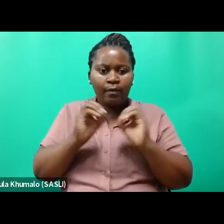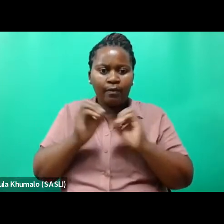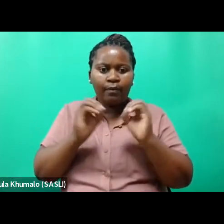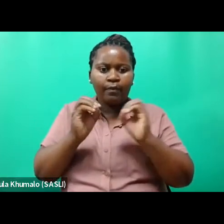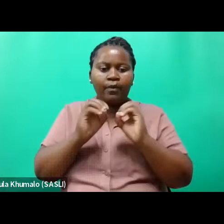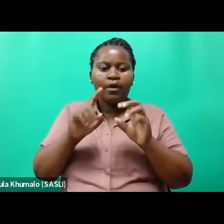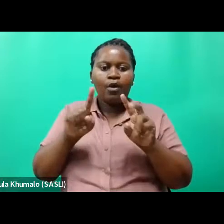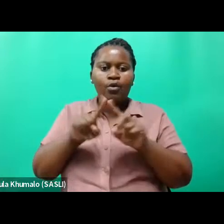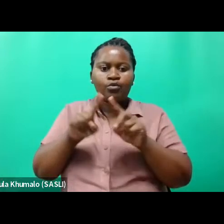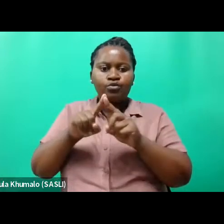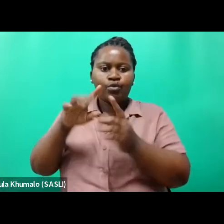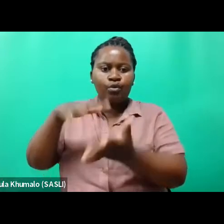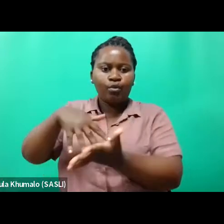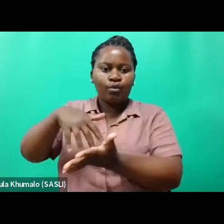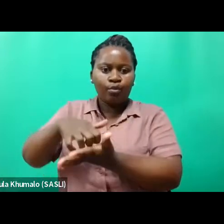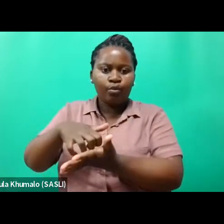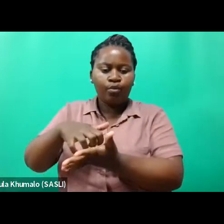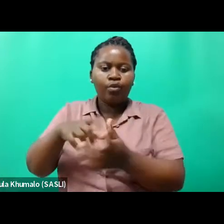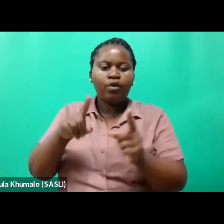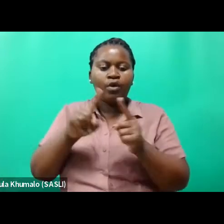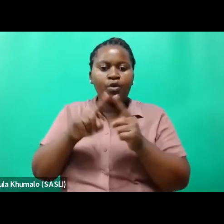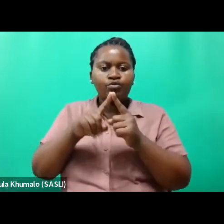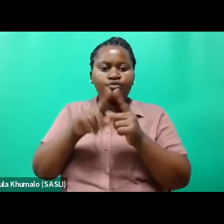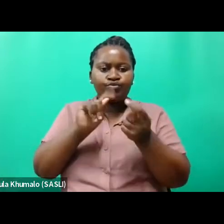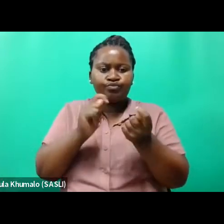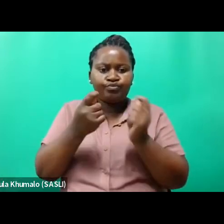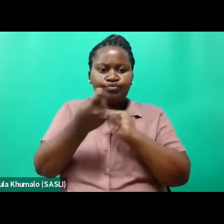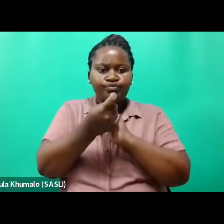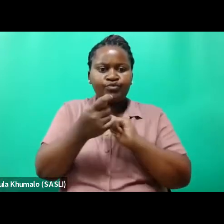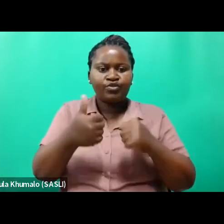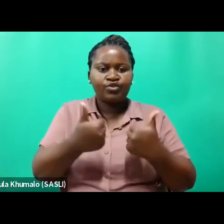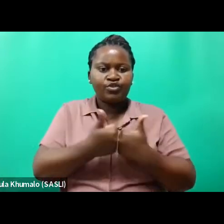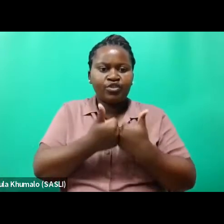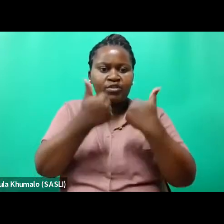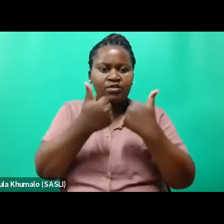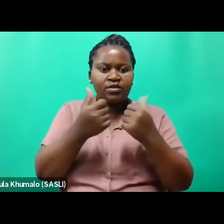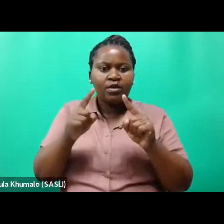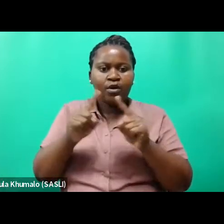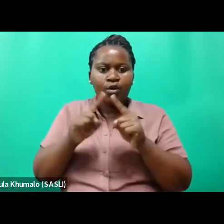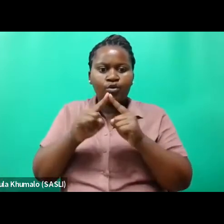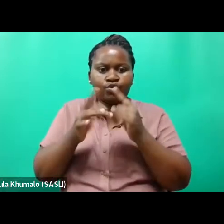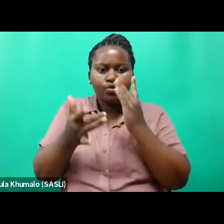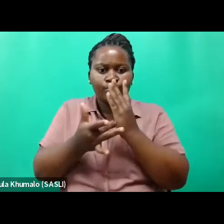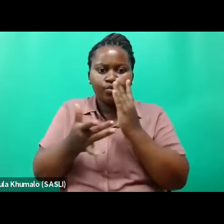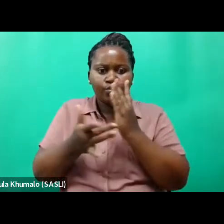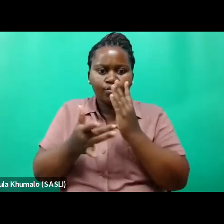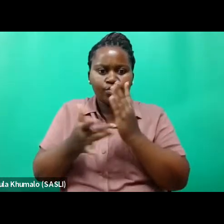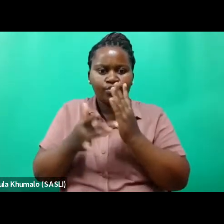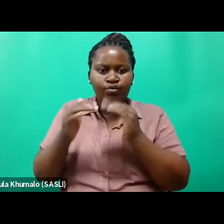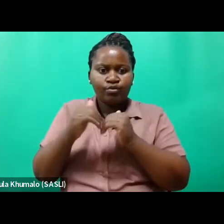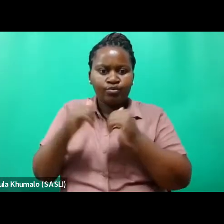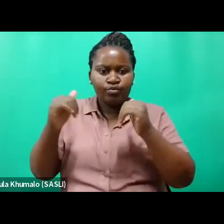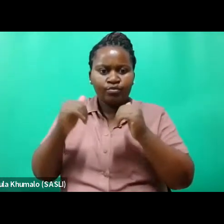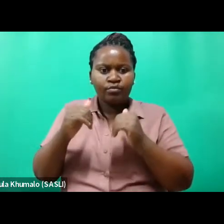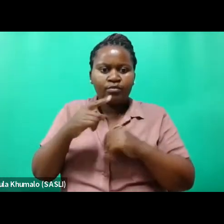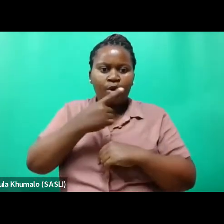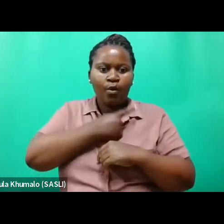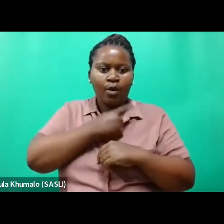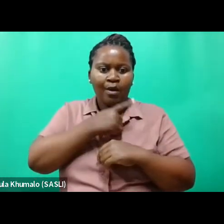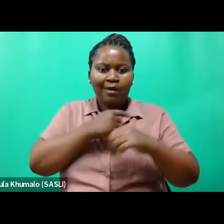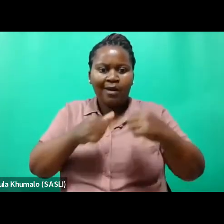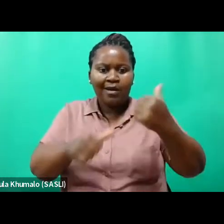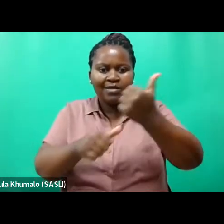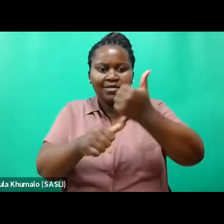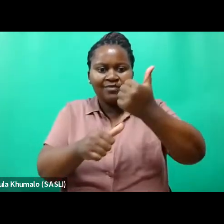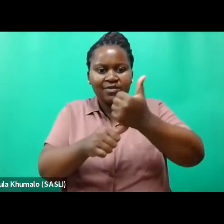vulnerabilities, adjustment challenges, and digital isolation due to a lack of assistive devices, which